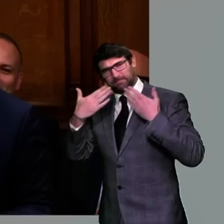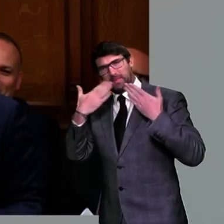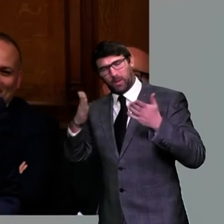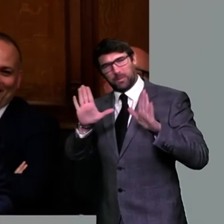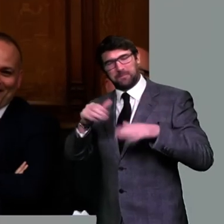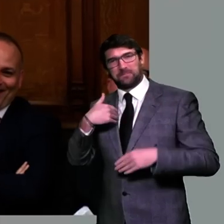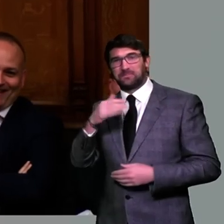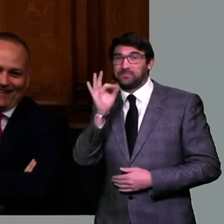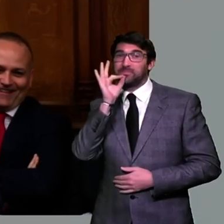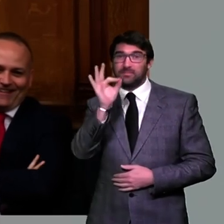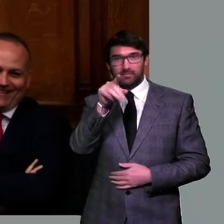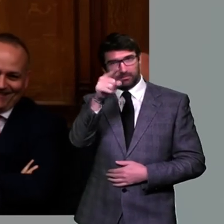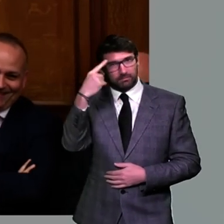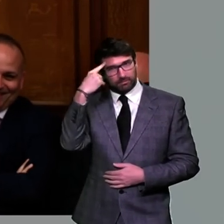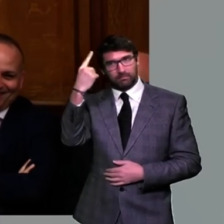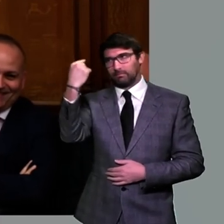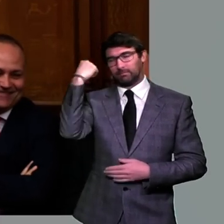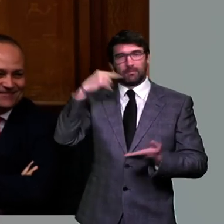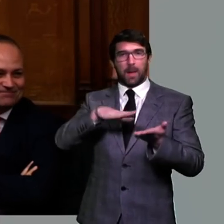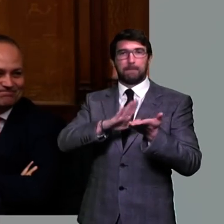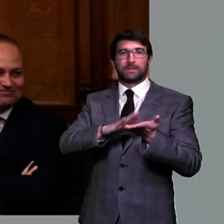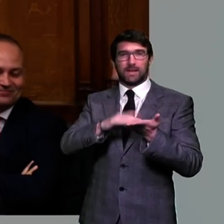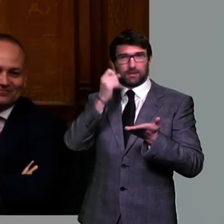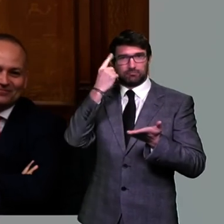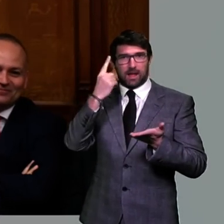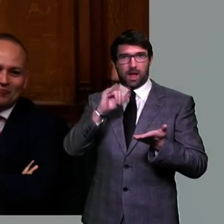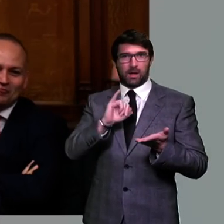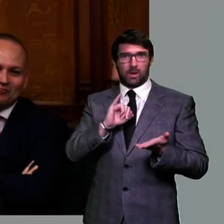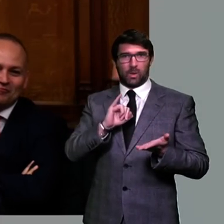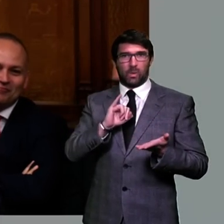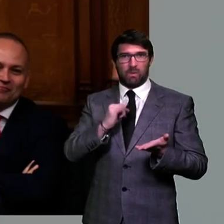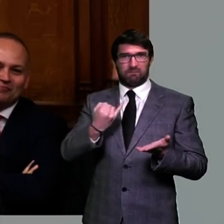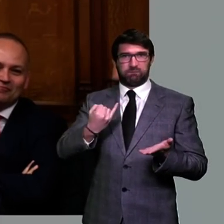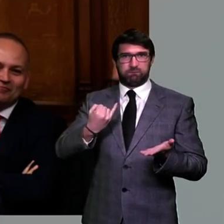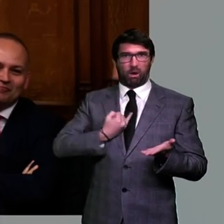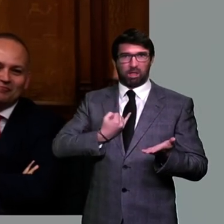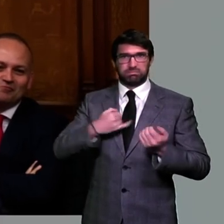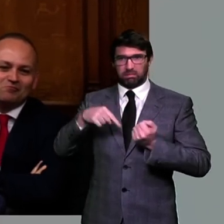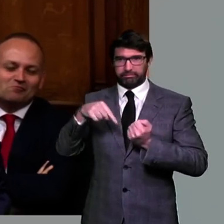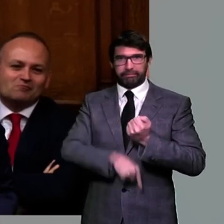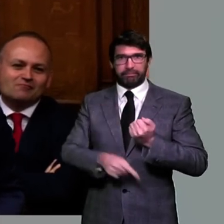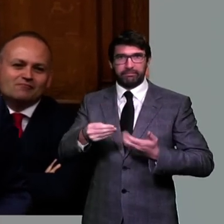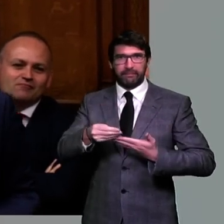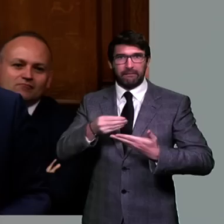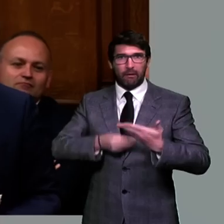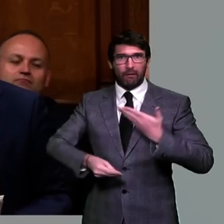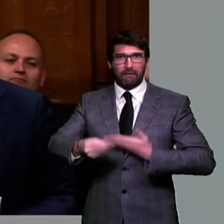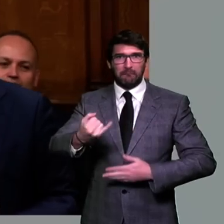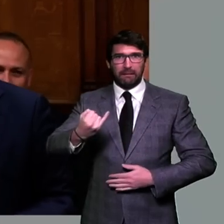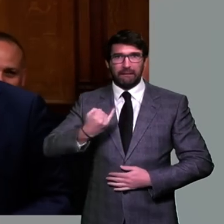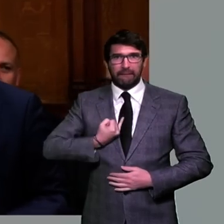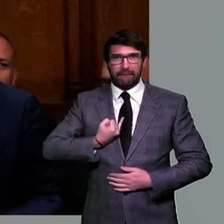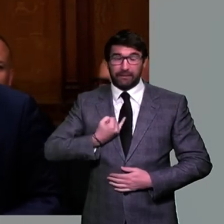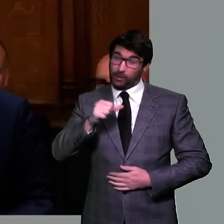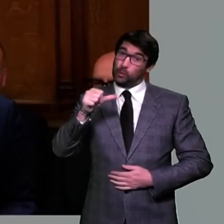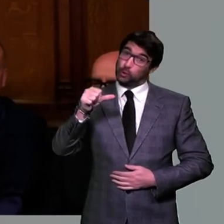for the Prime Minister on Monday and she realised that her budget was responsible for crashing the economy, she should have come to this House to explain